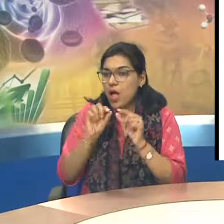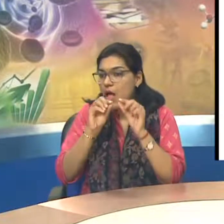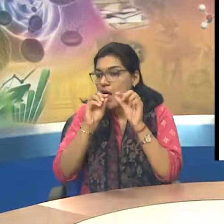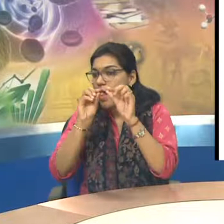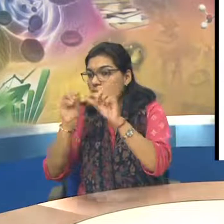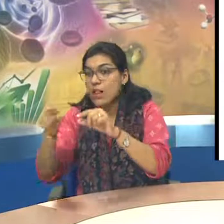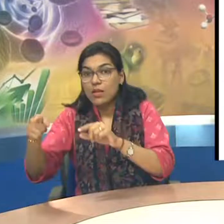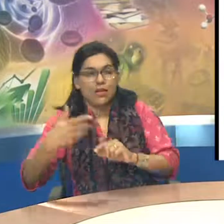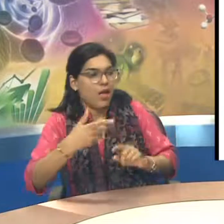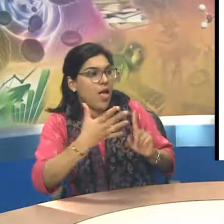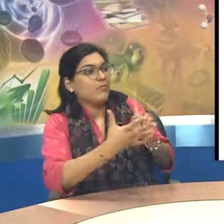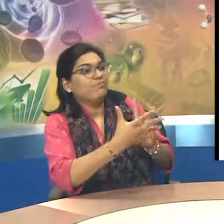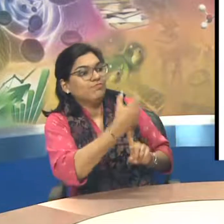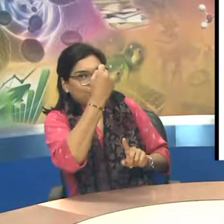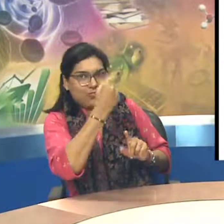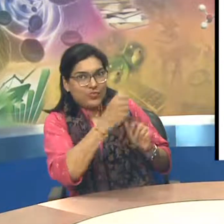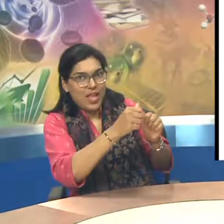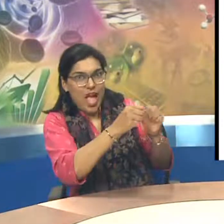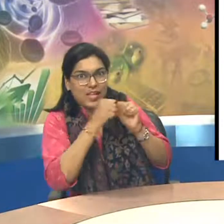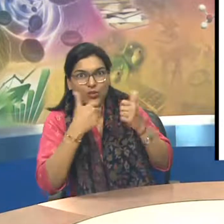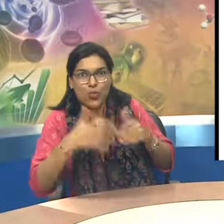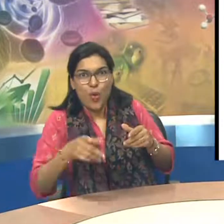The person who